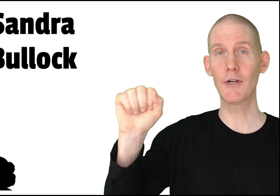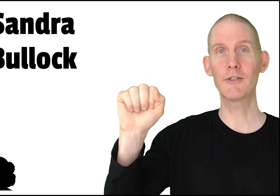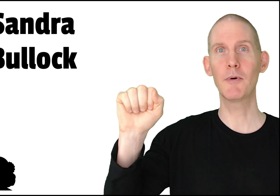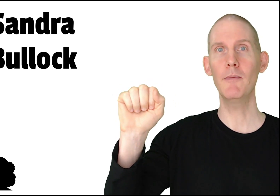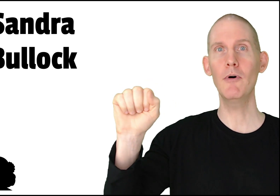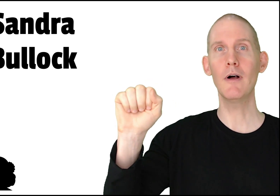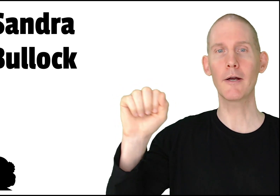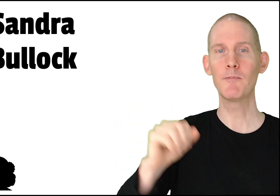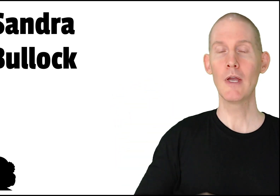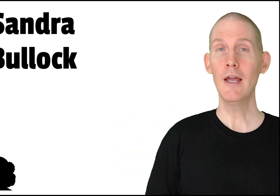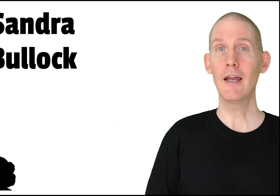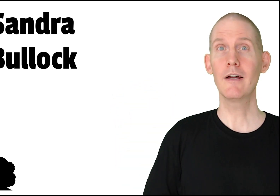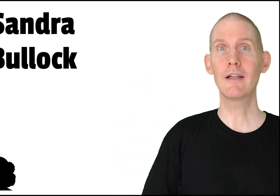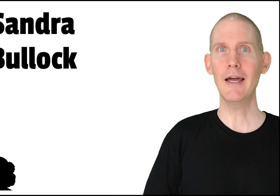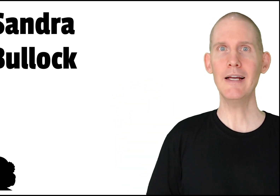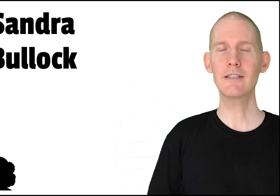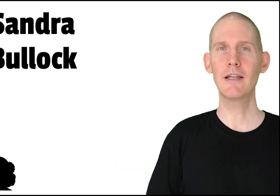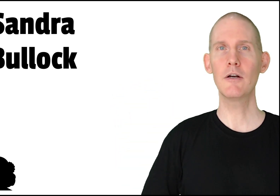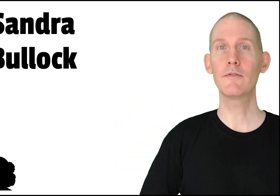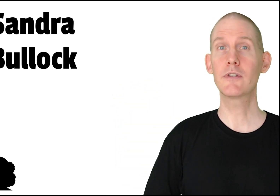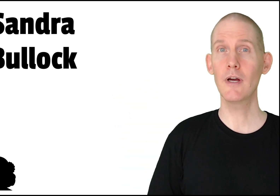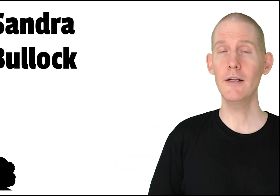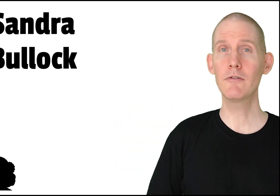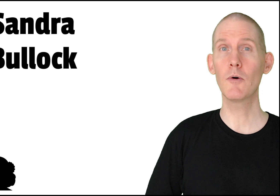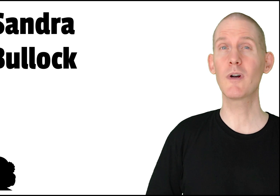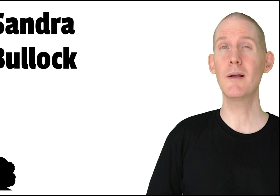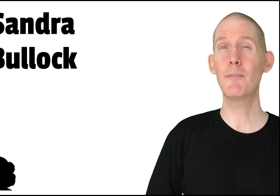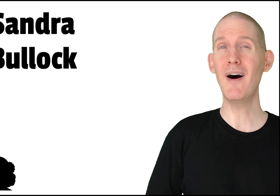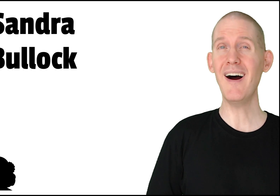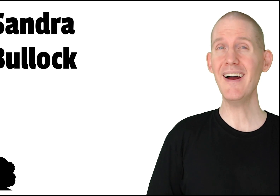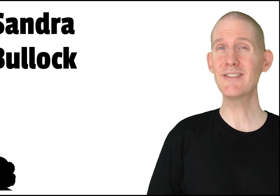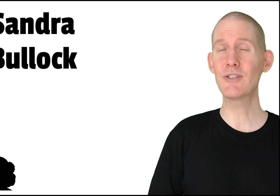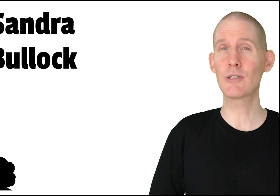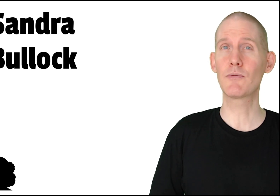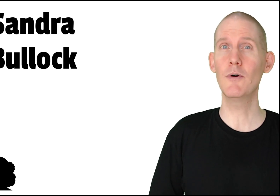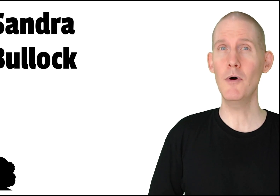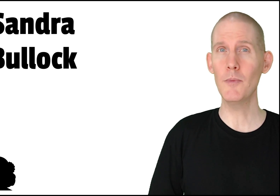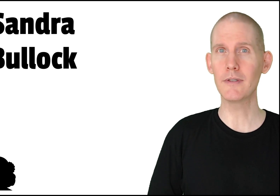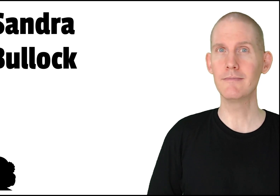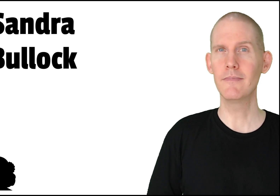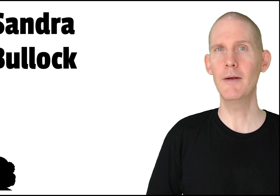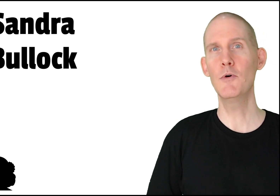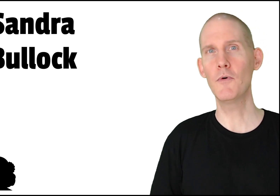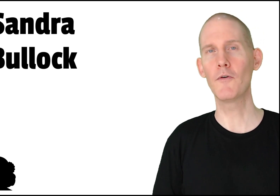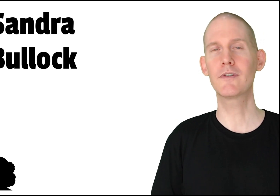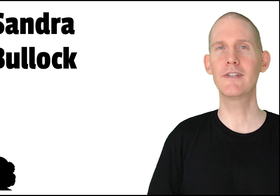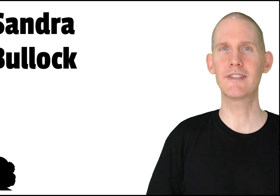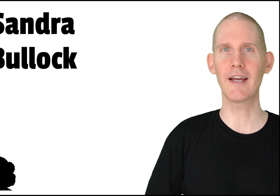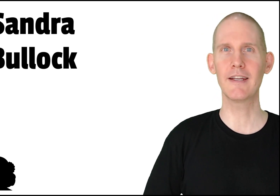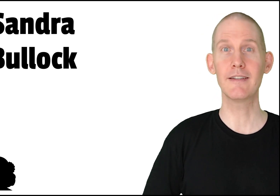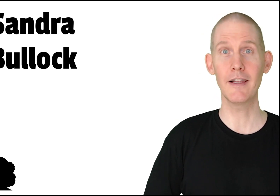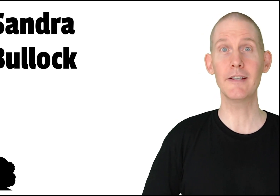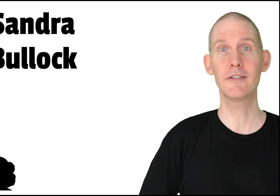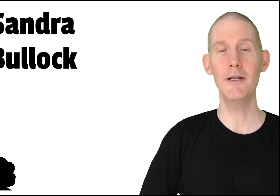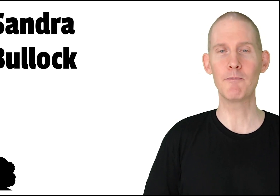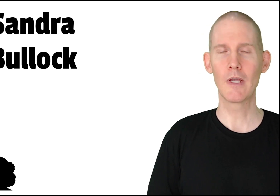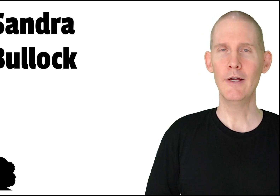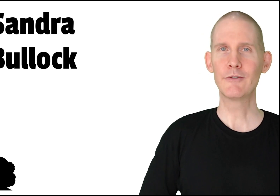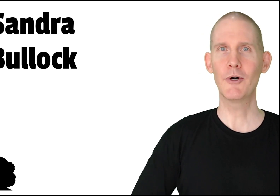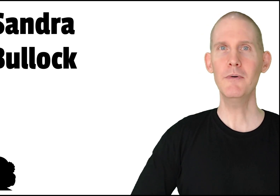Fingerspell Bullock. And on the last letter of Sandra, we're going to pause just for a moment. Then move over to the last name. So let's